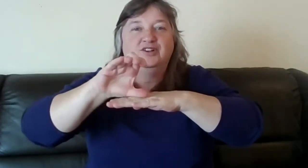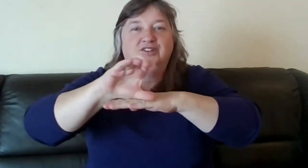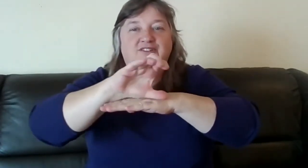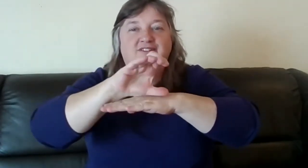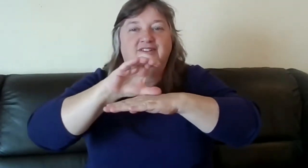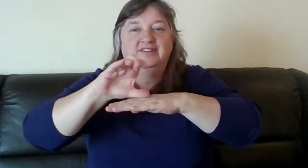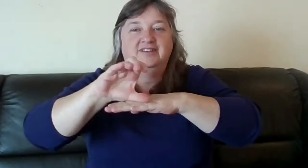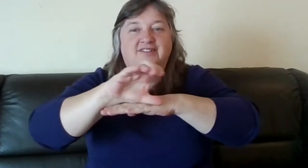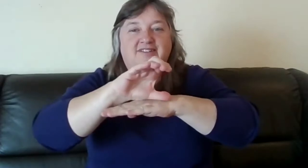circle.